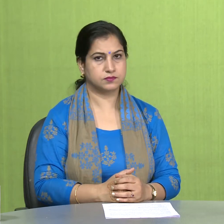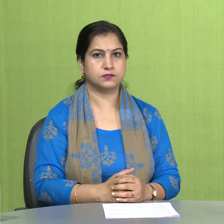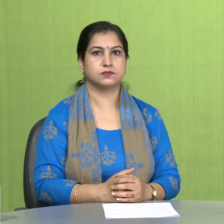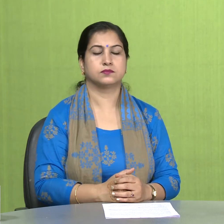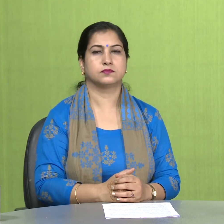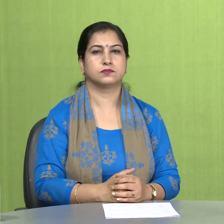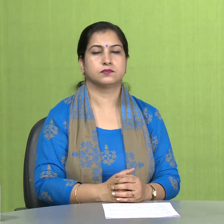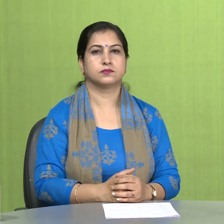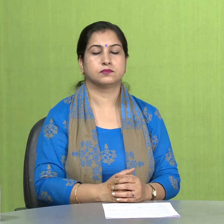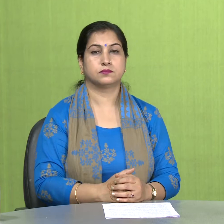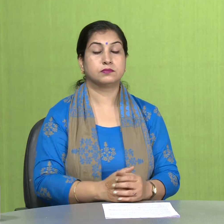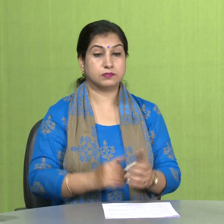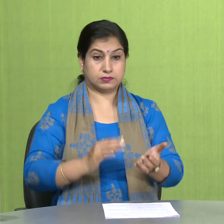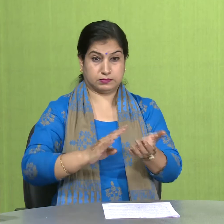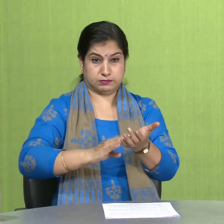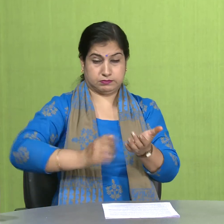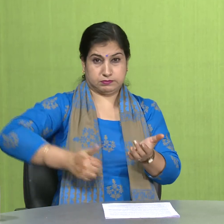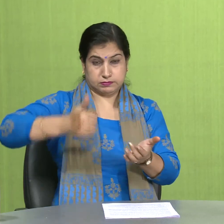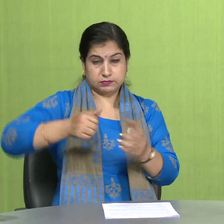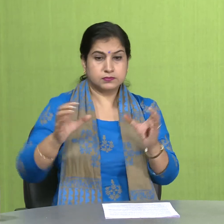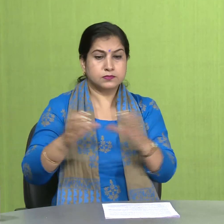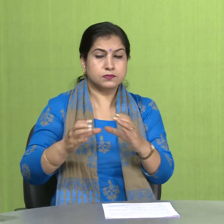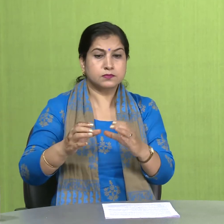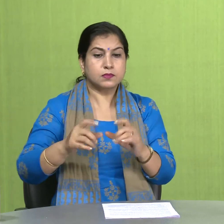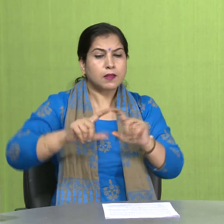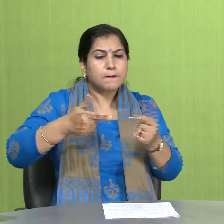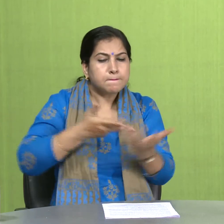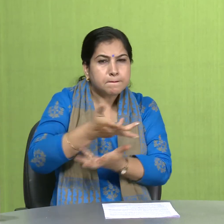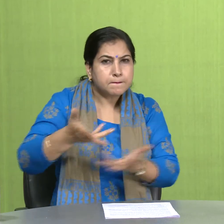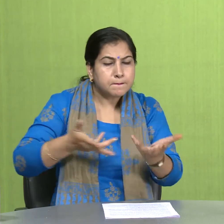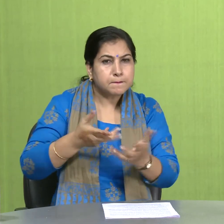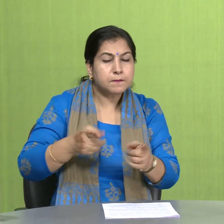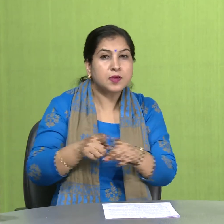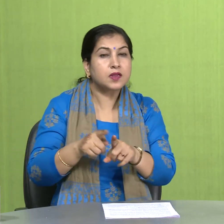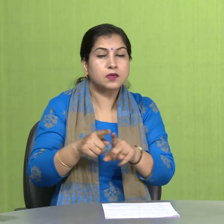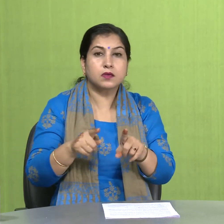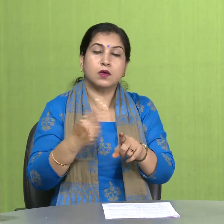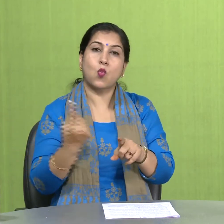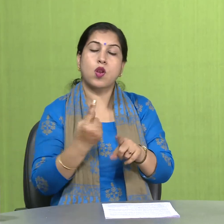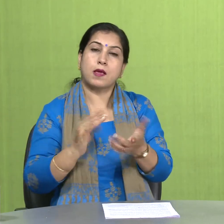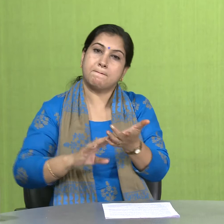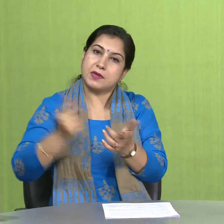The cabinet meeting is attended by the minister of cabinet rank only.